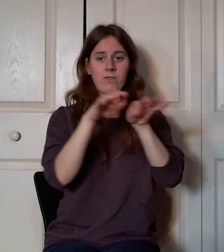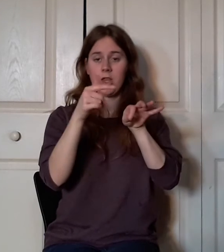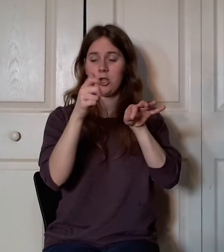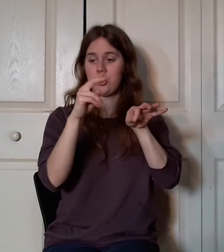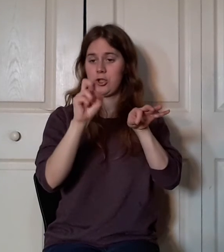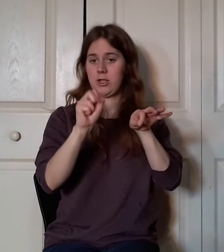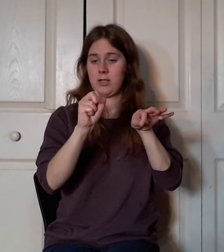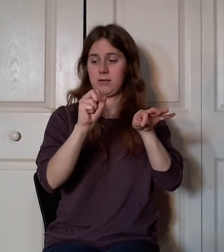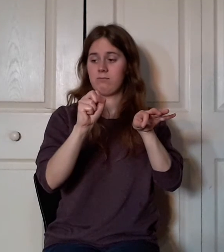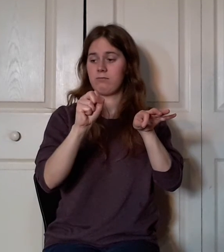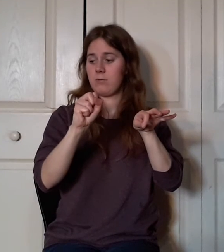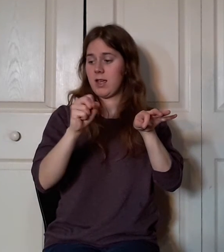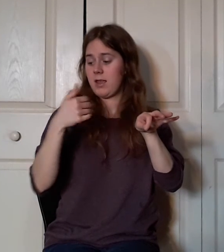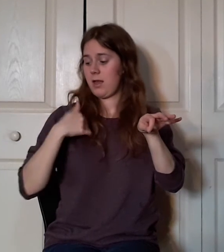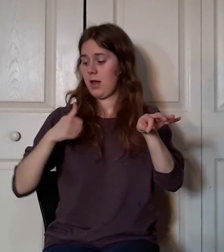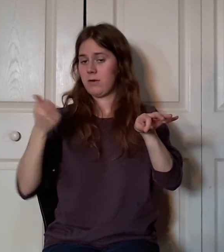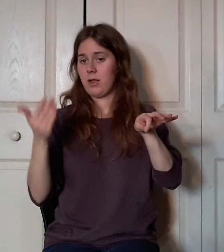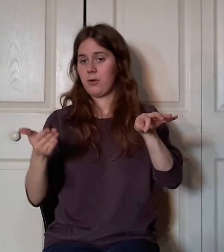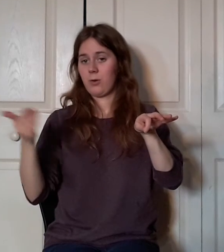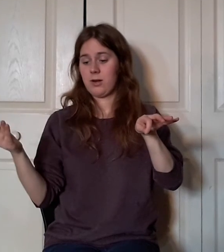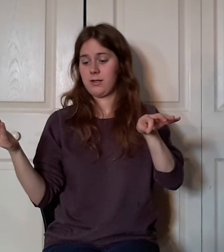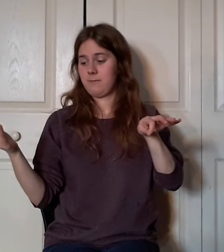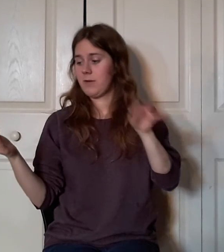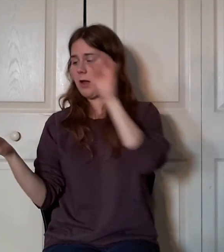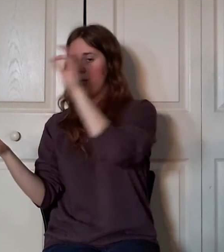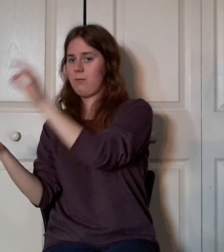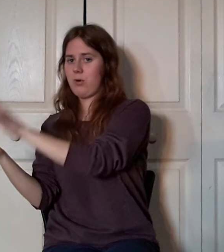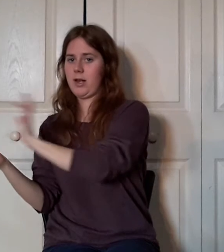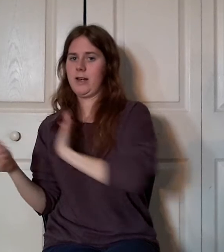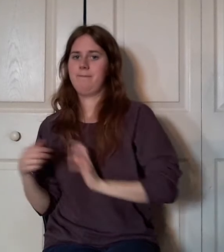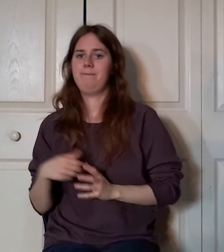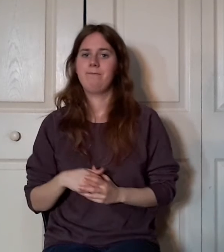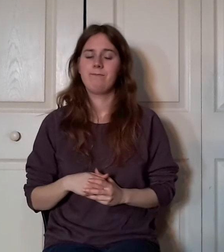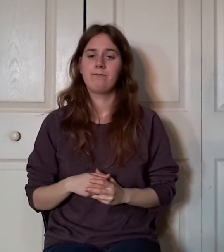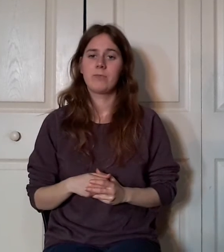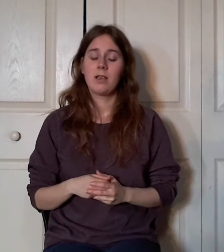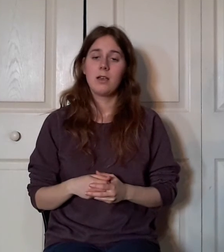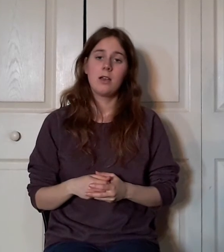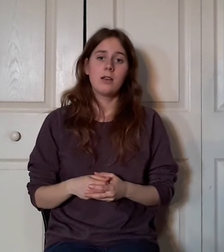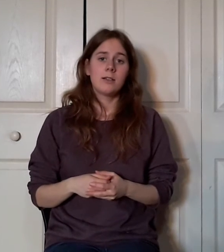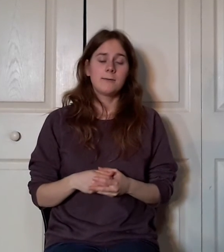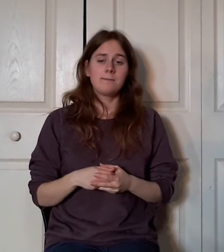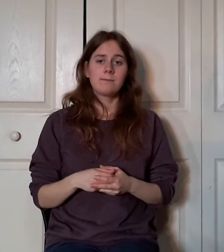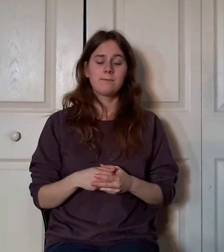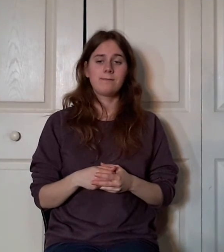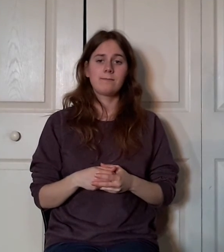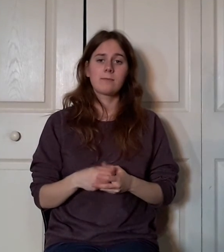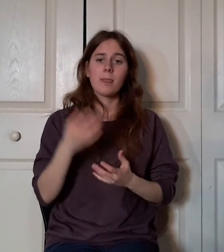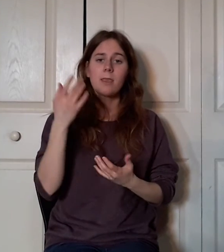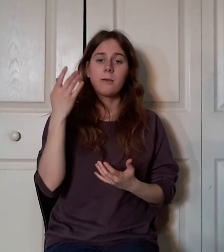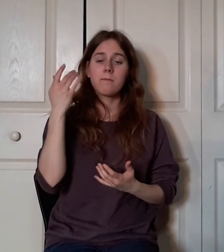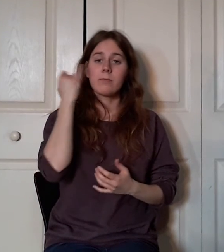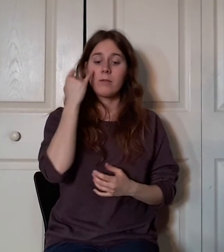there's a tree you want to grow. Let's say it's an apple tree. But it's very susceptible to a certain type of disease. And if that disease hits, you lose all of your